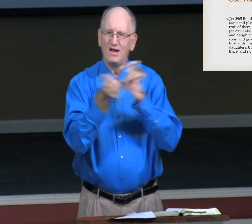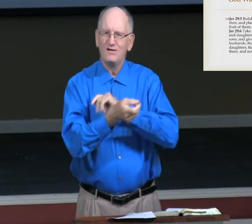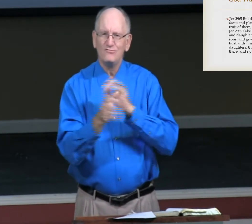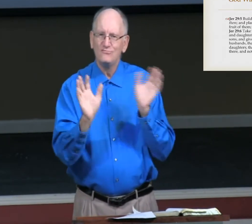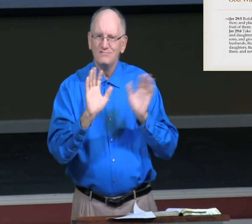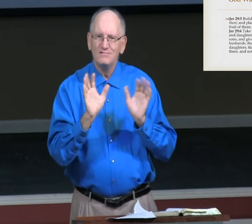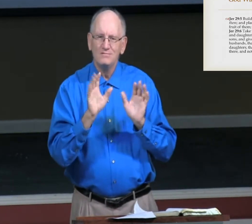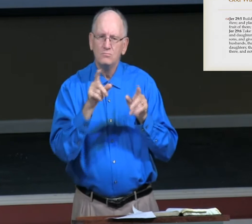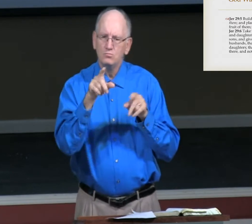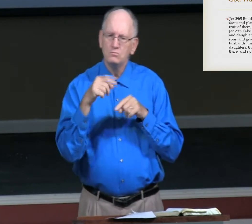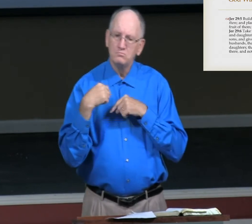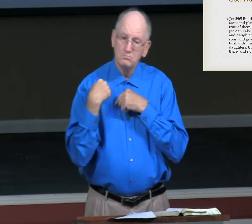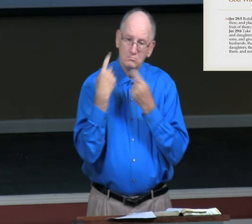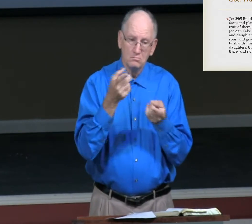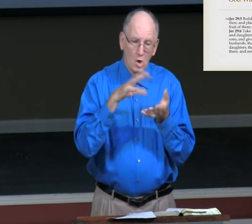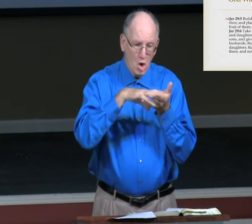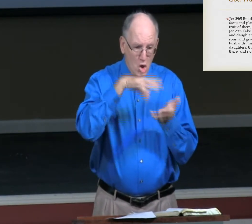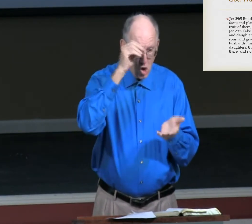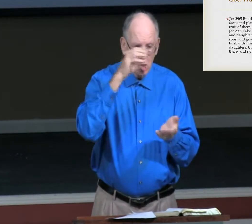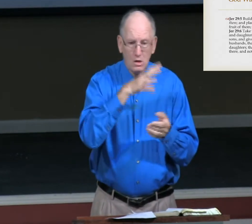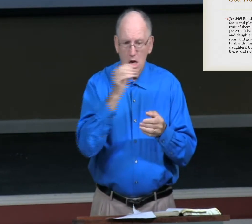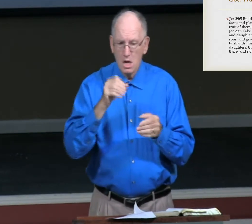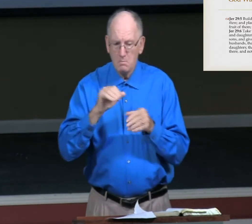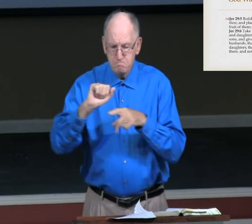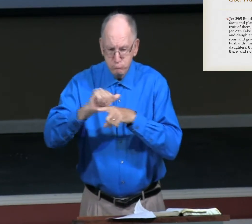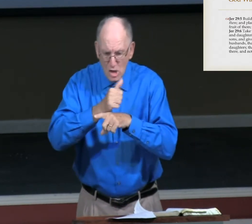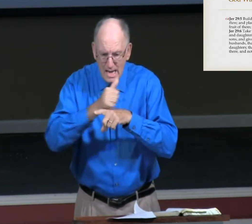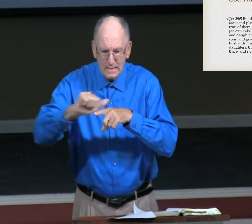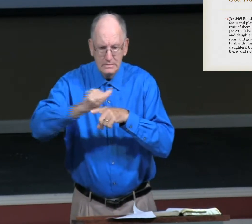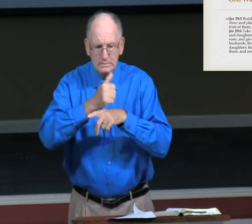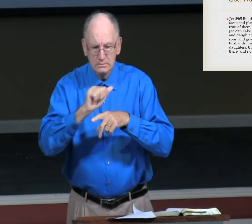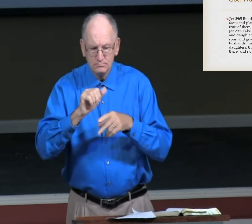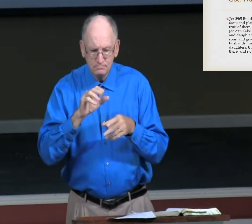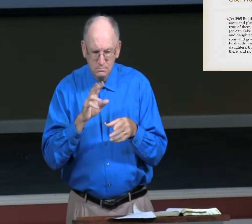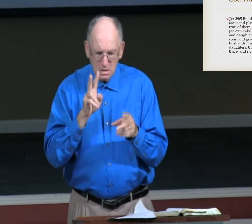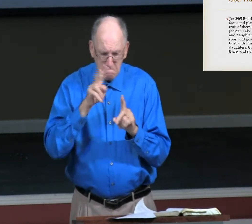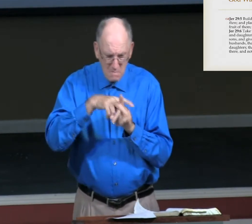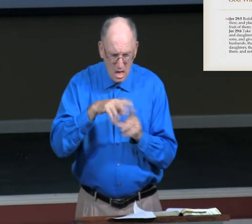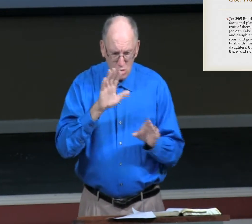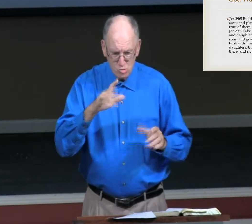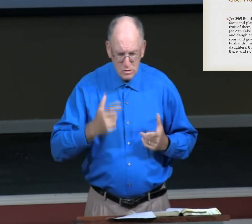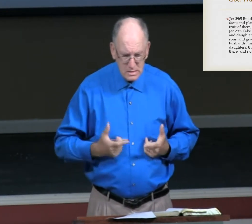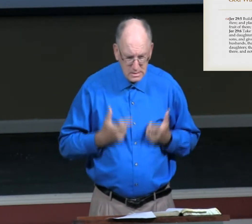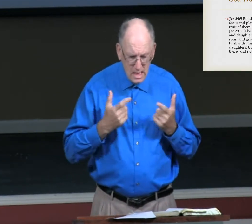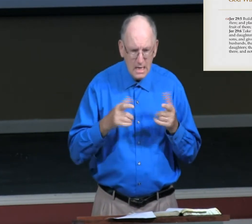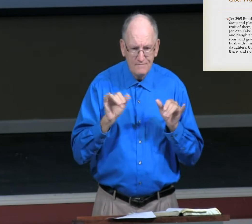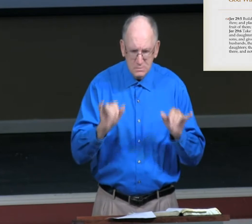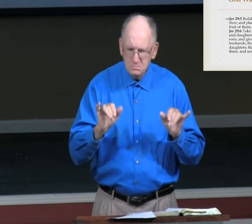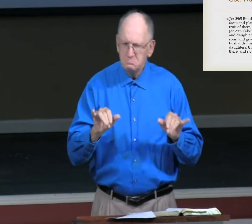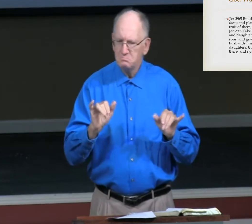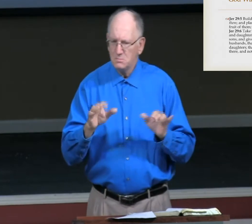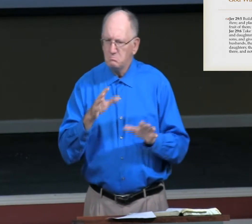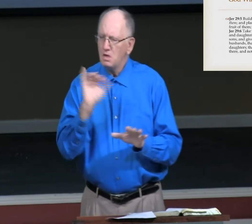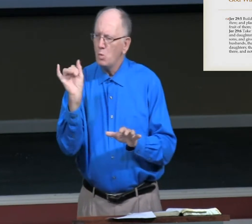that. Don't change that. What you've been doing and what you've learned, practice it. Apply it to your life.